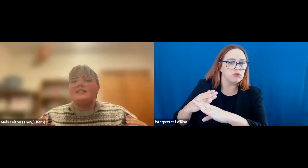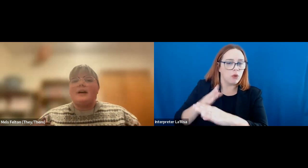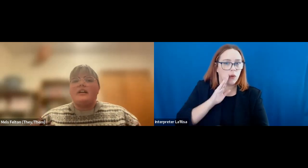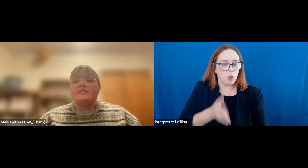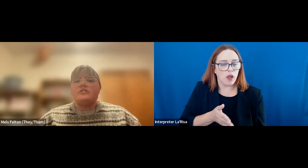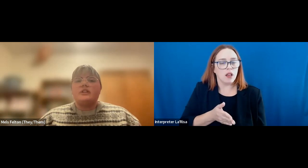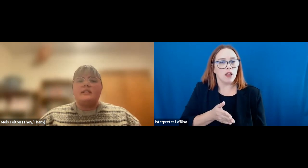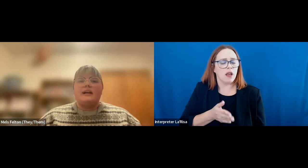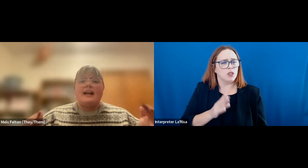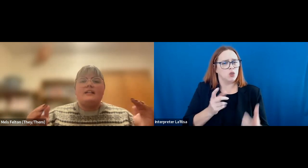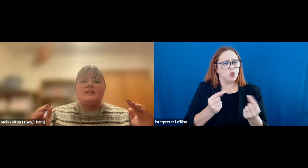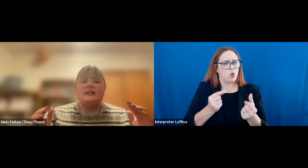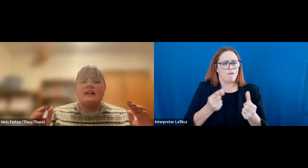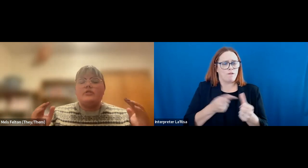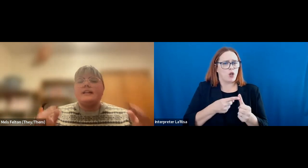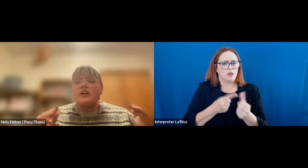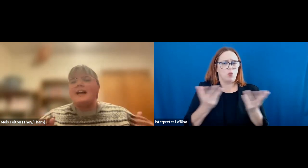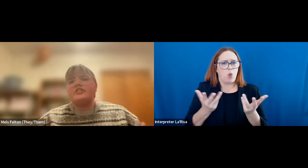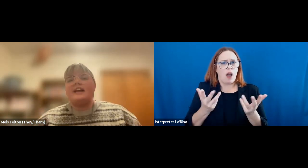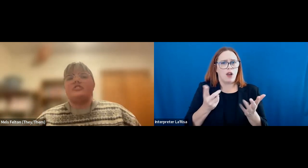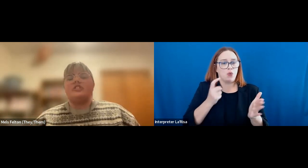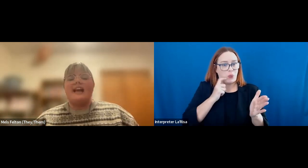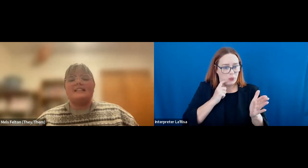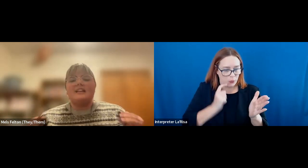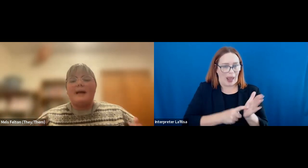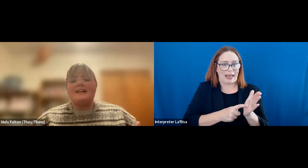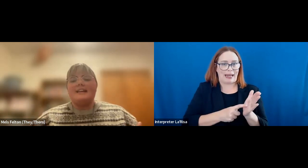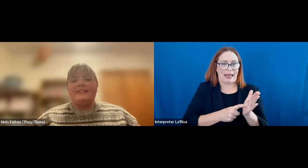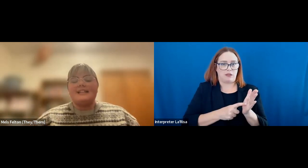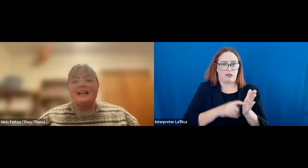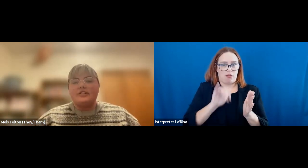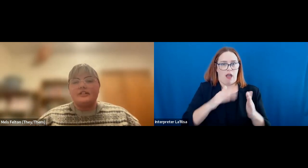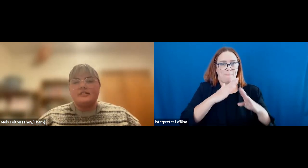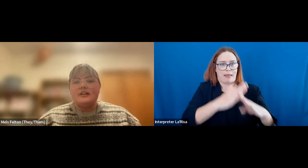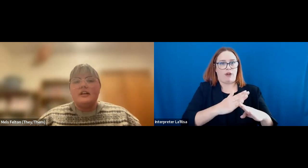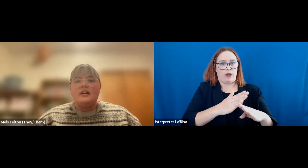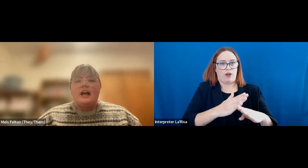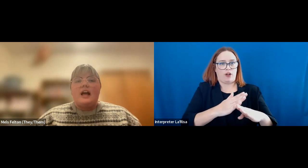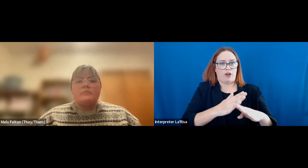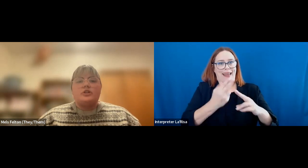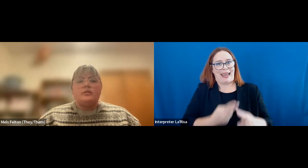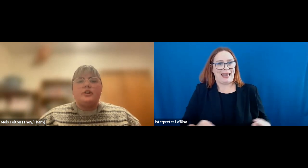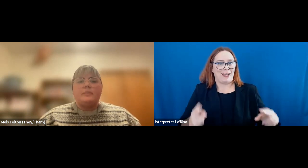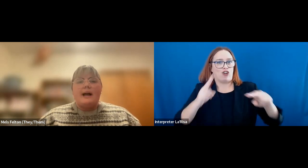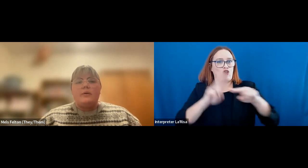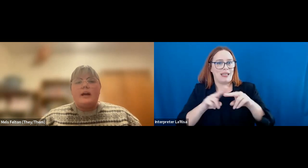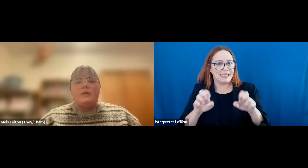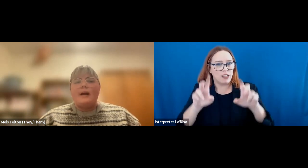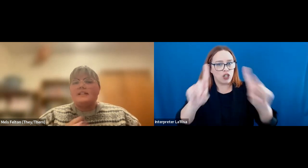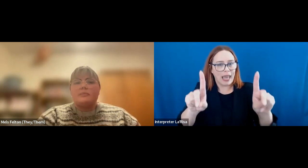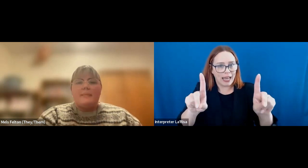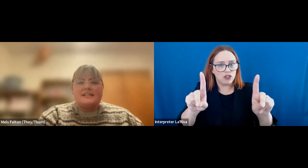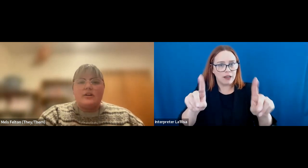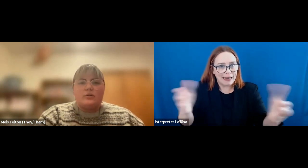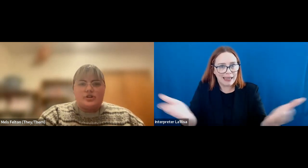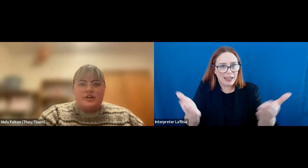recognizing these barriers, to increase our education as independent living centers, to learn about